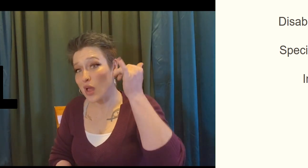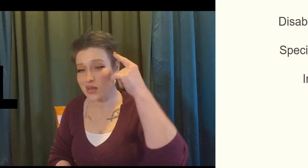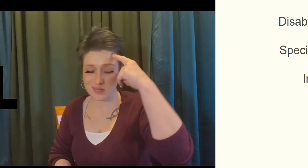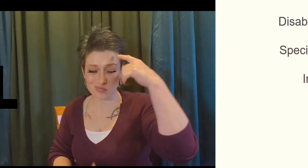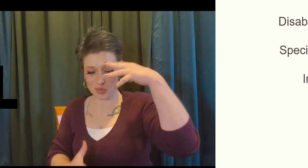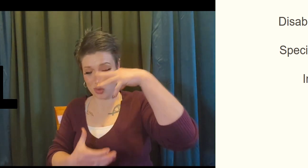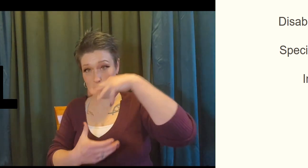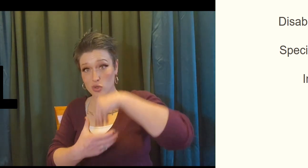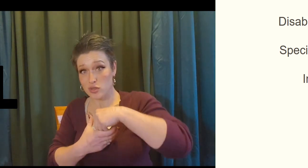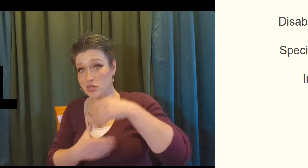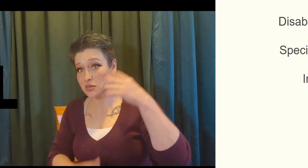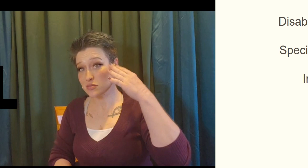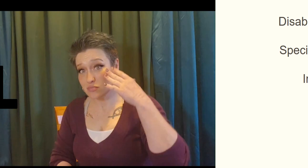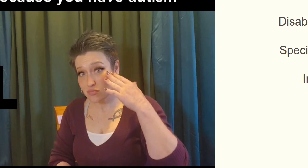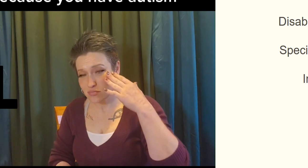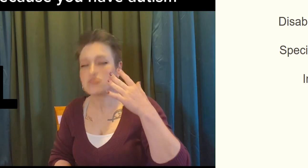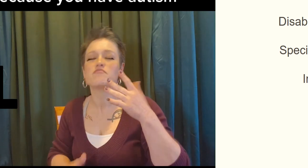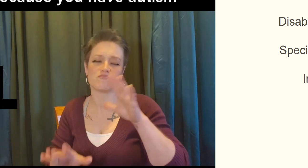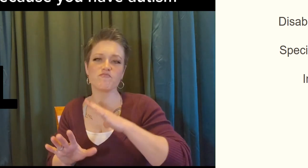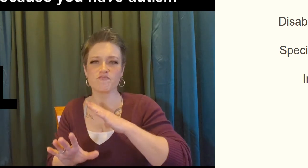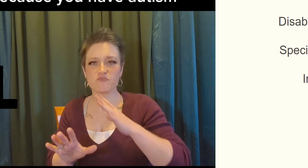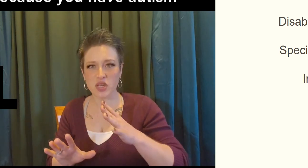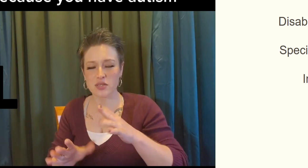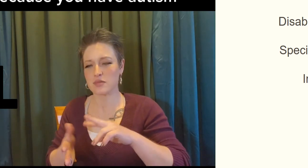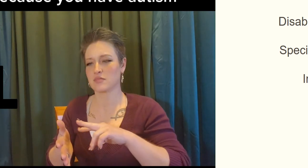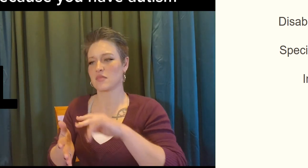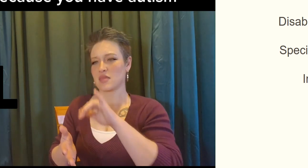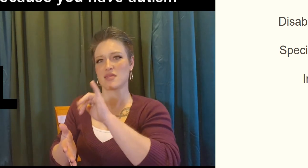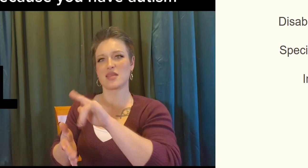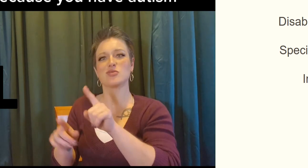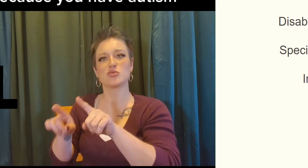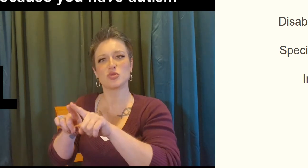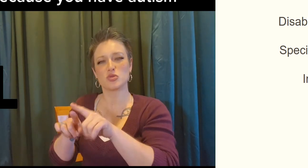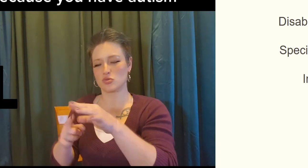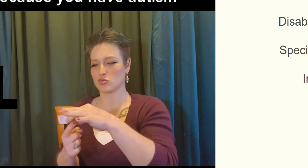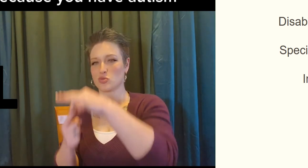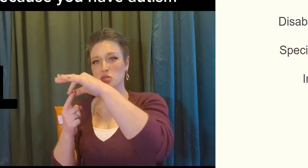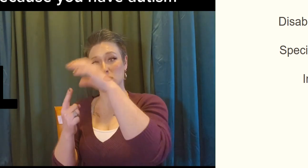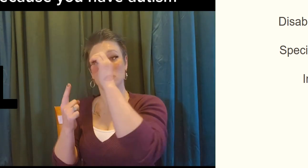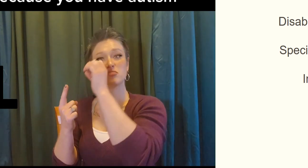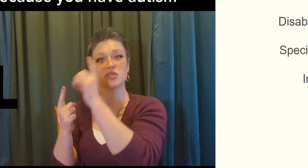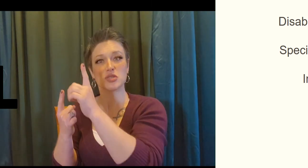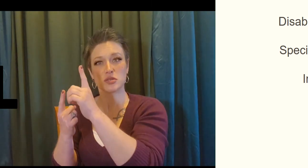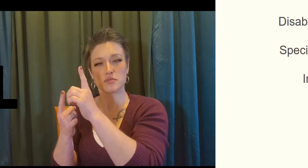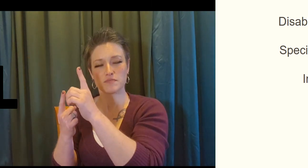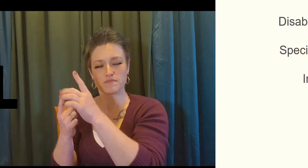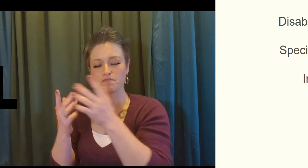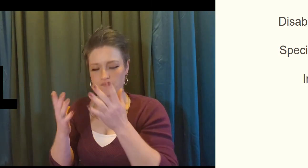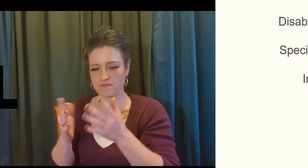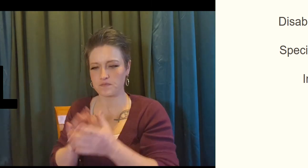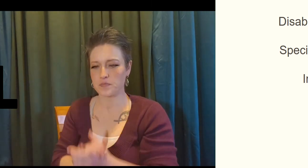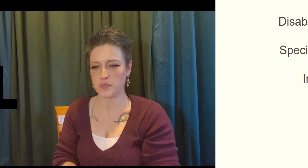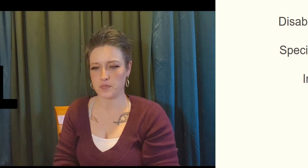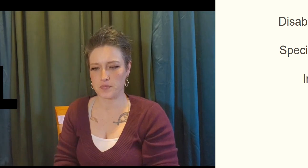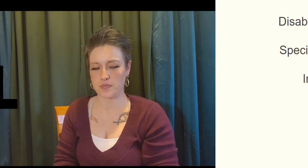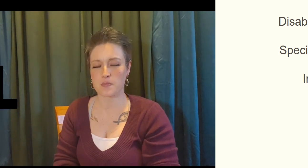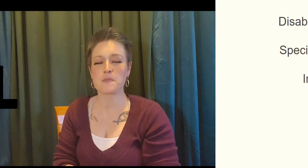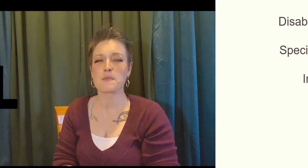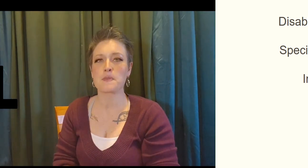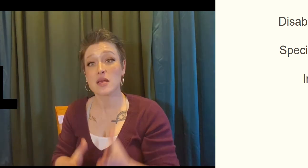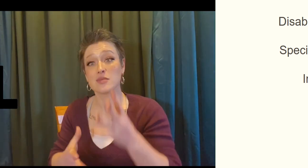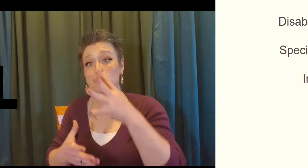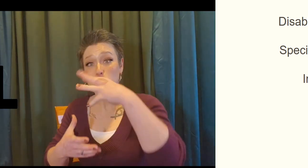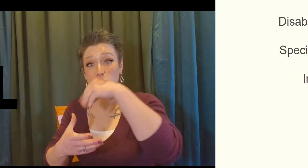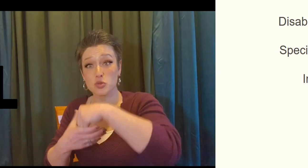how to self-advocate if you know that you're going to become overwhelmed because you have autism or you're autistic. So that's